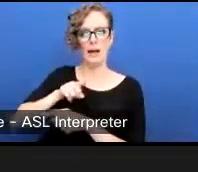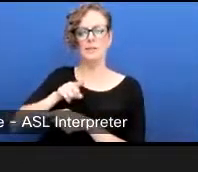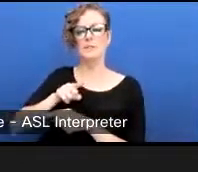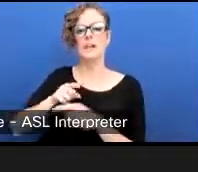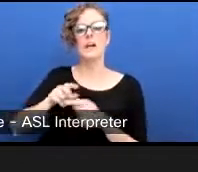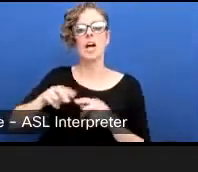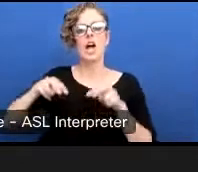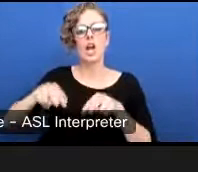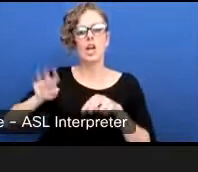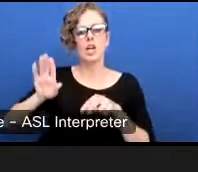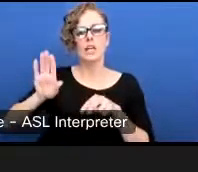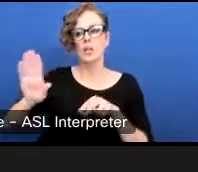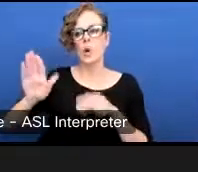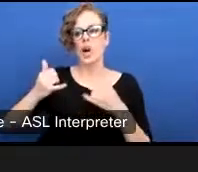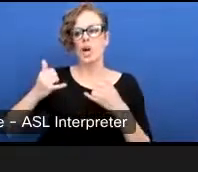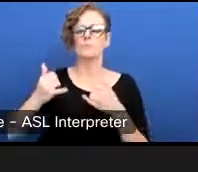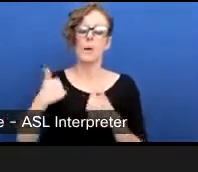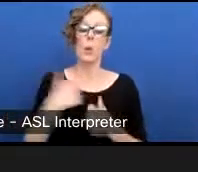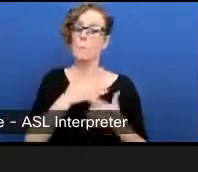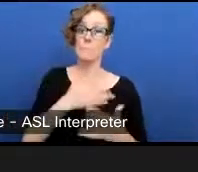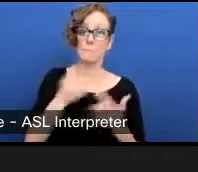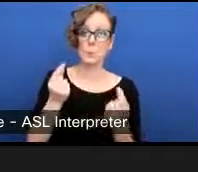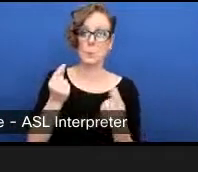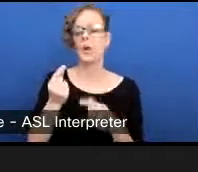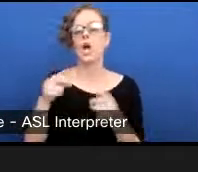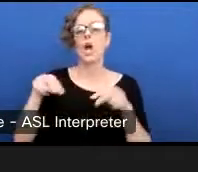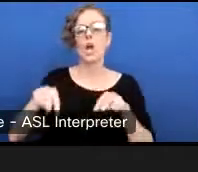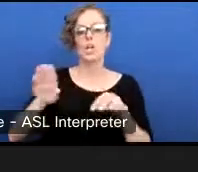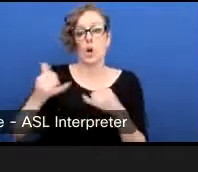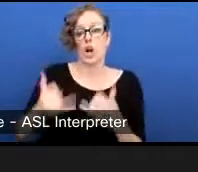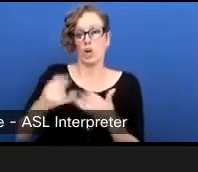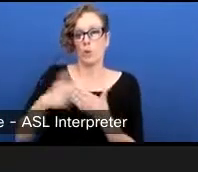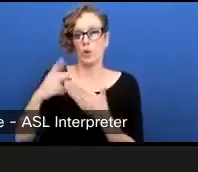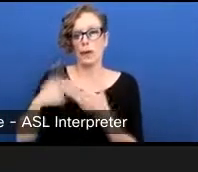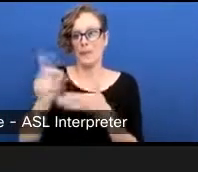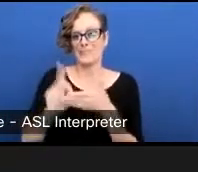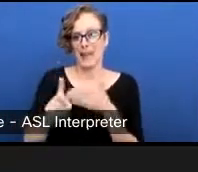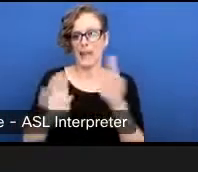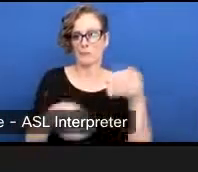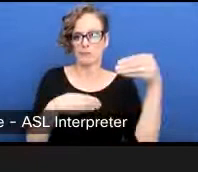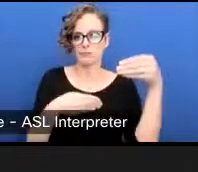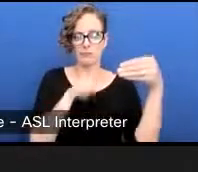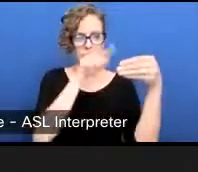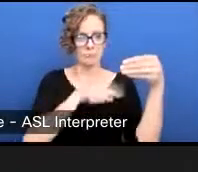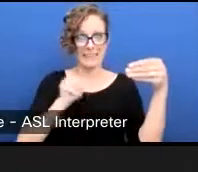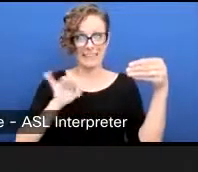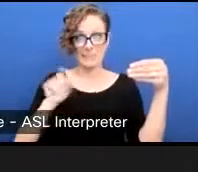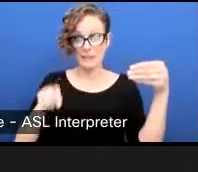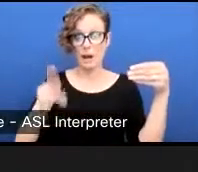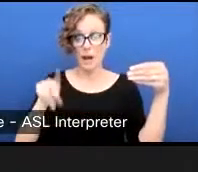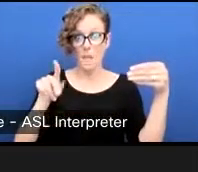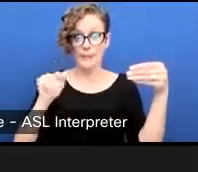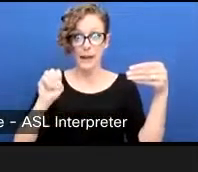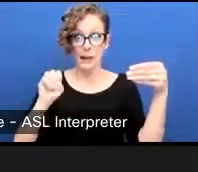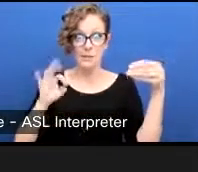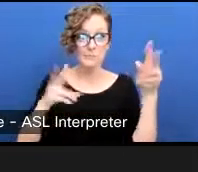current, what we typically do is look at your current program design. And if it needs any updating, we